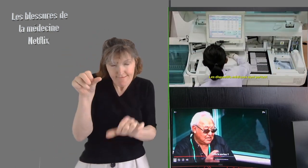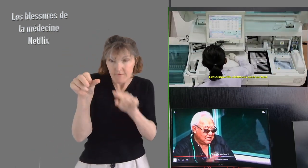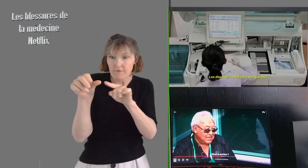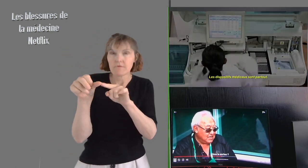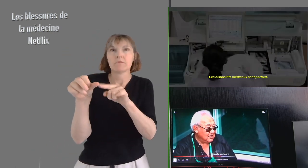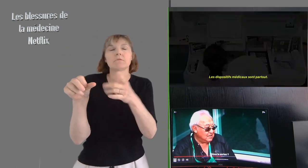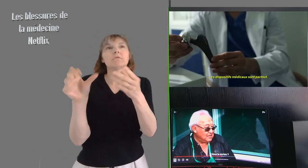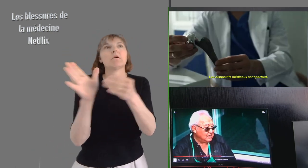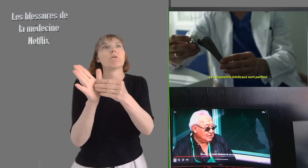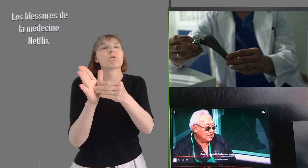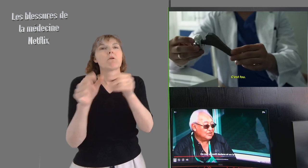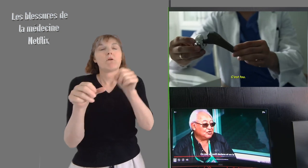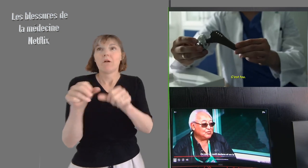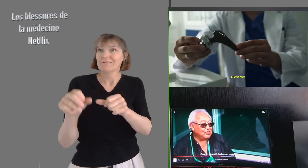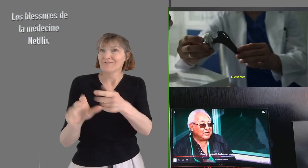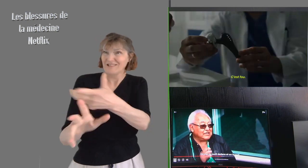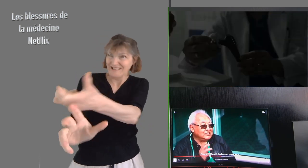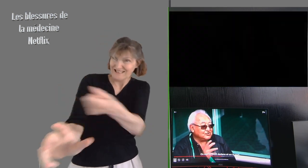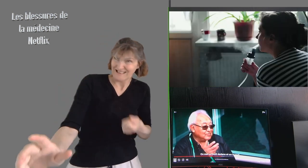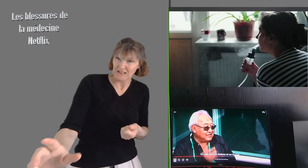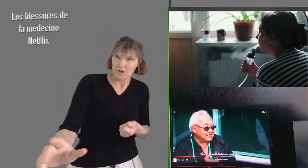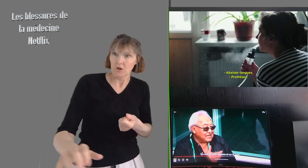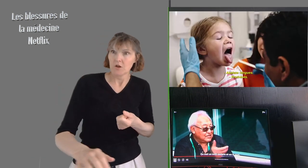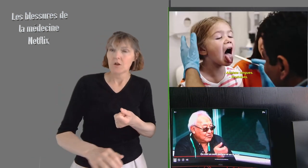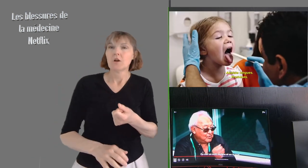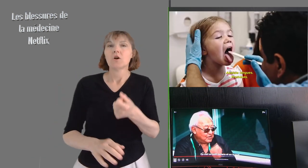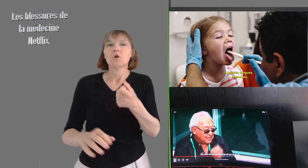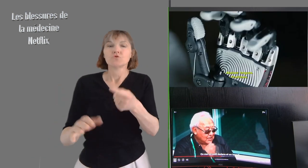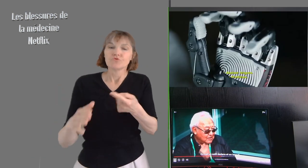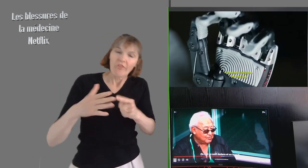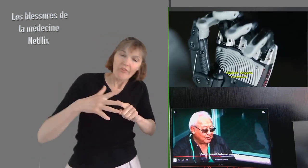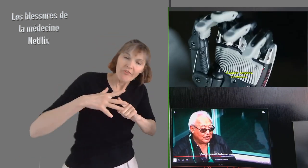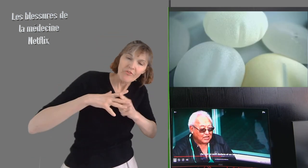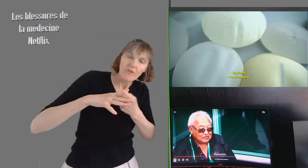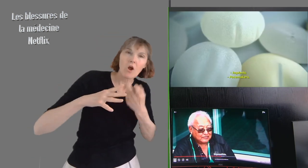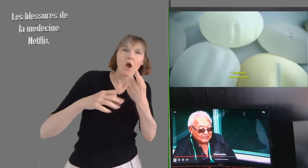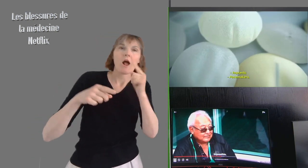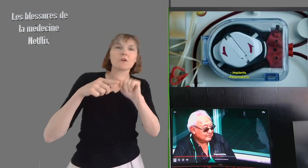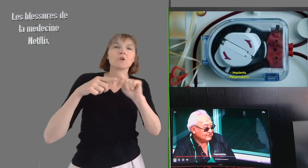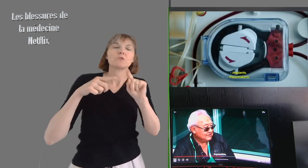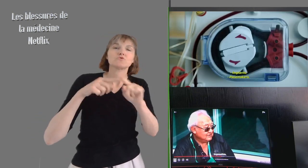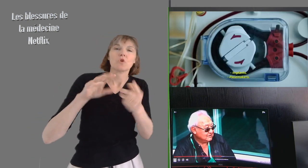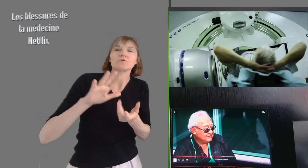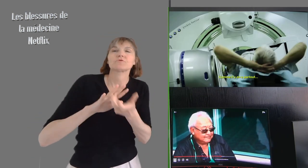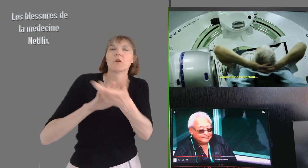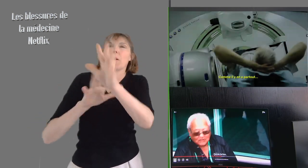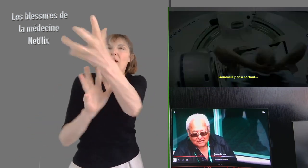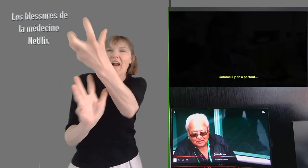And you pull it on We insert an instrument and we pull it on If you do it, it breaks.